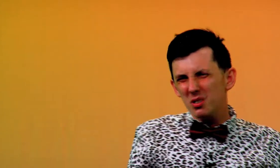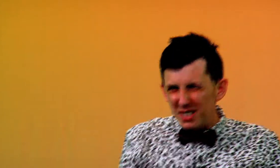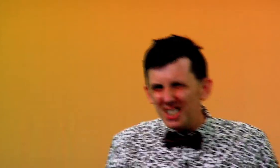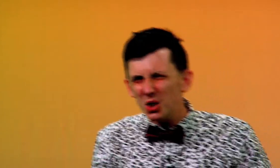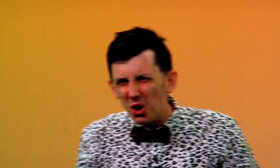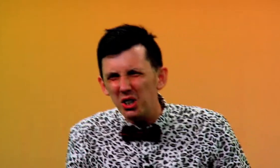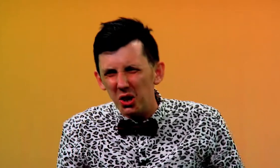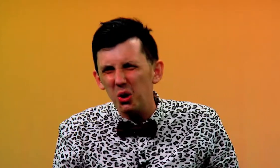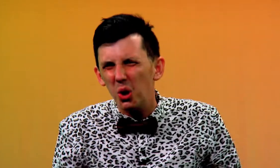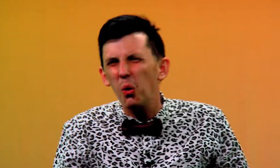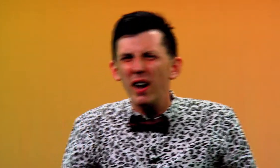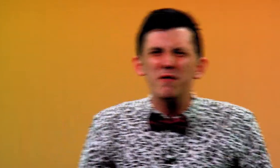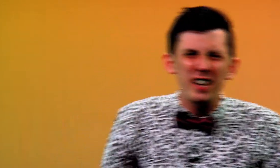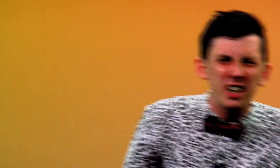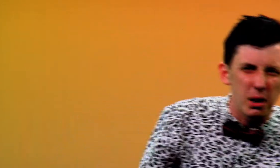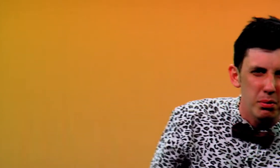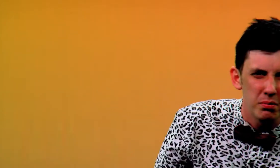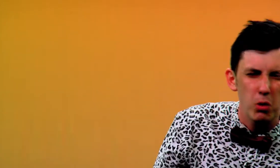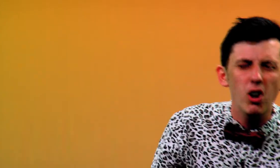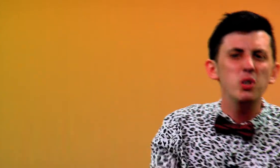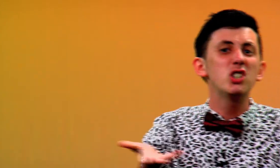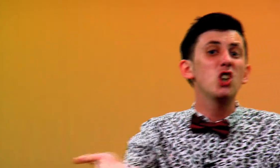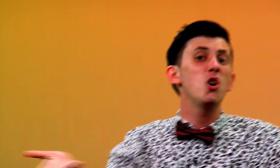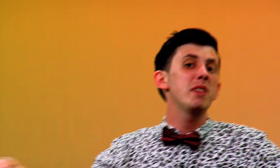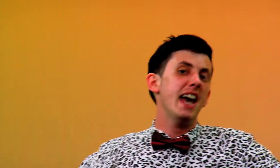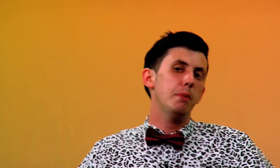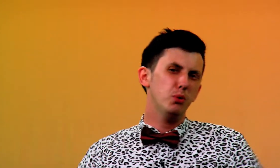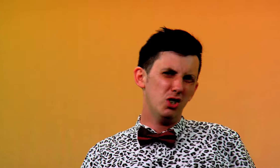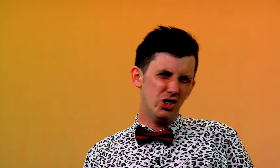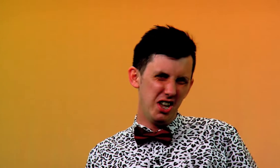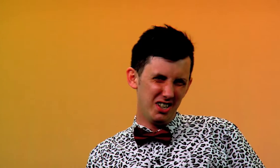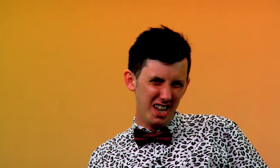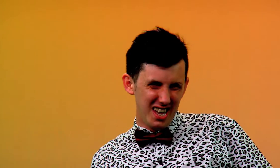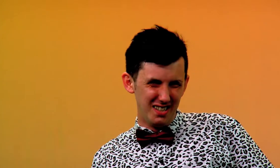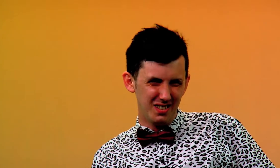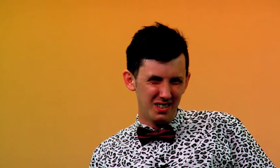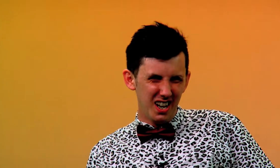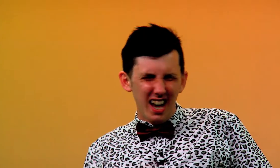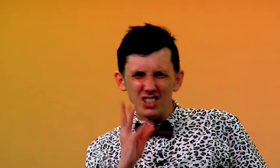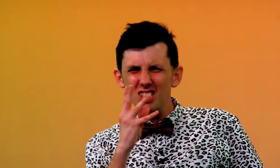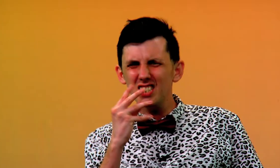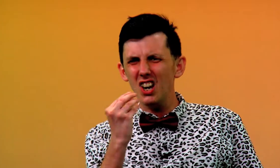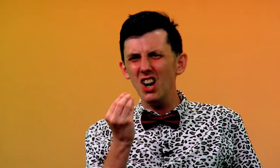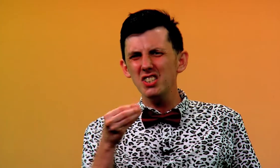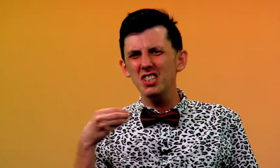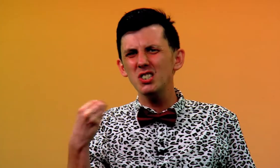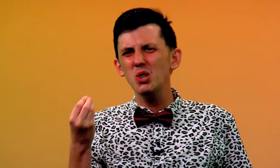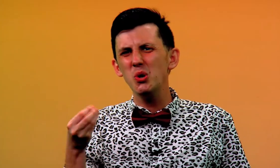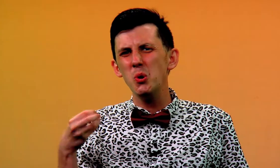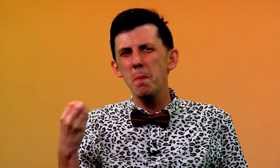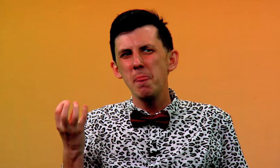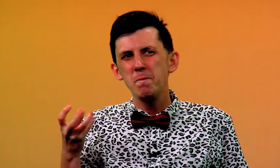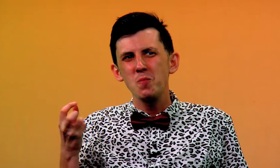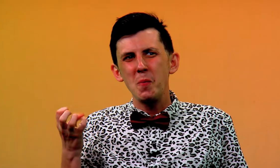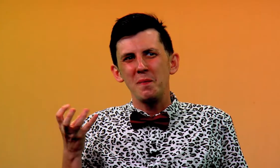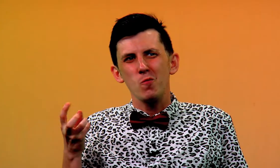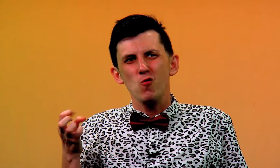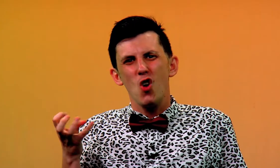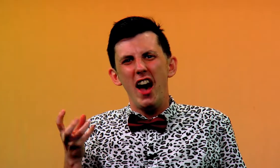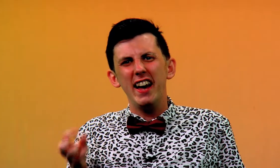Mrs. Crocodile got quite fed up. There were only so many apples that she could eat. And she started to hanker